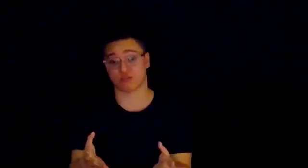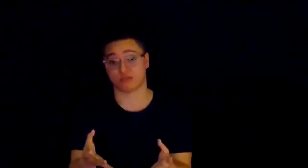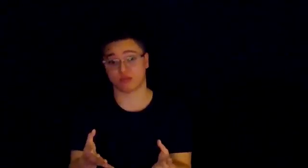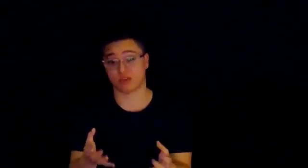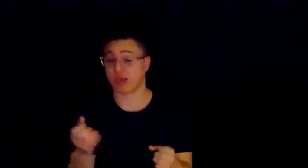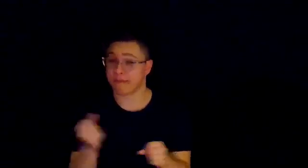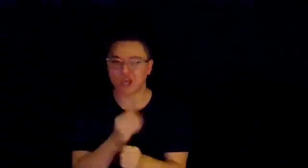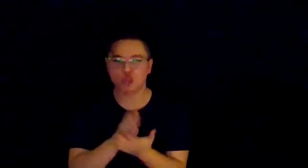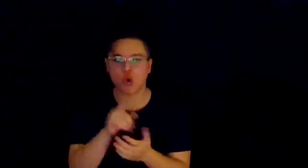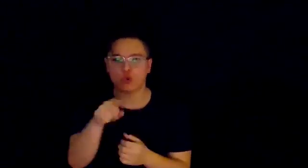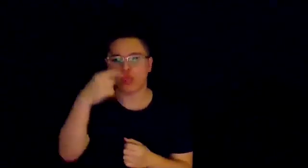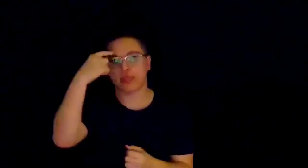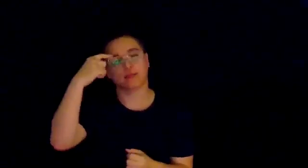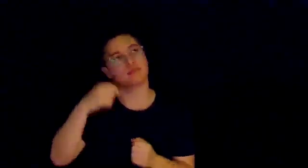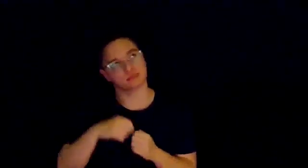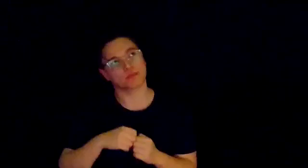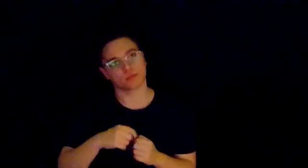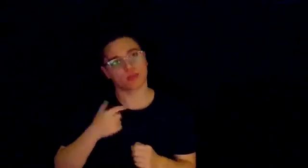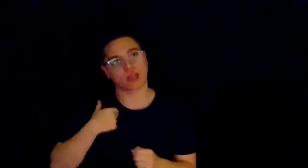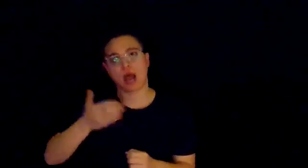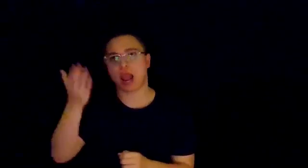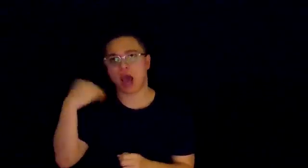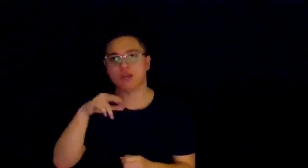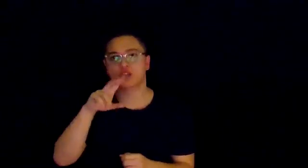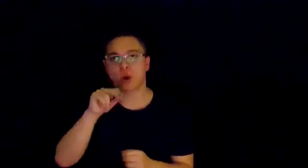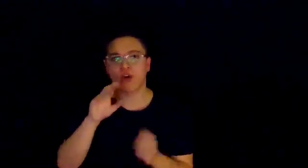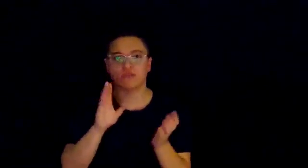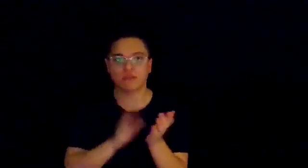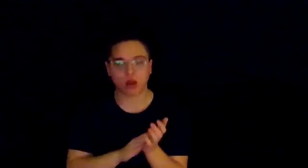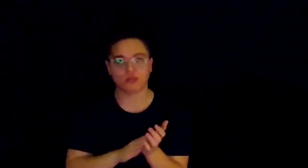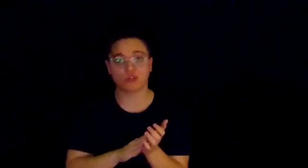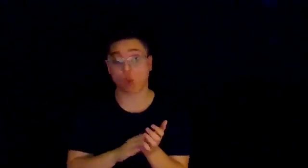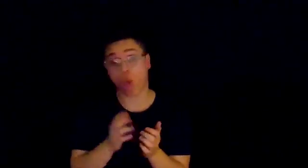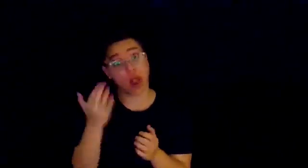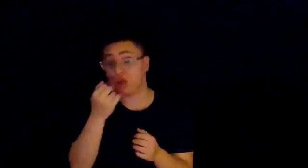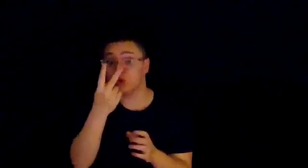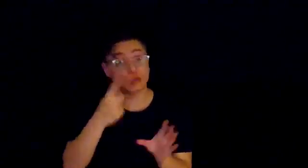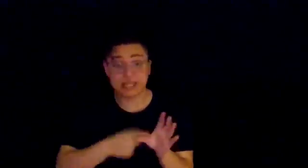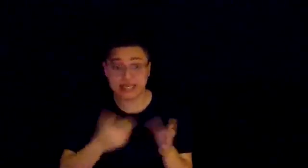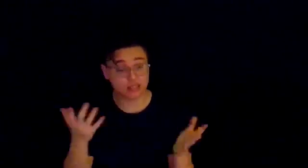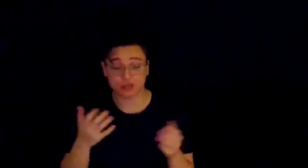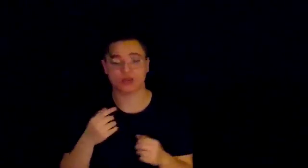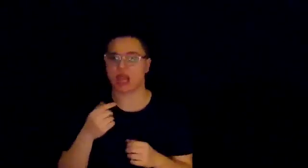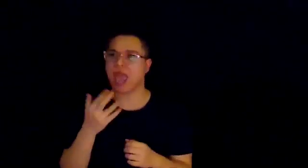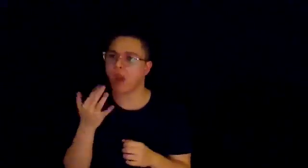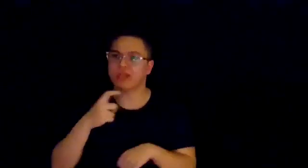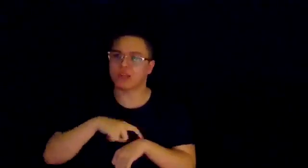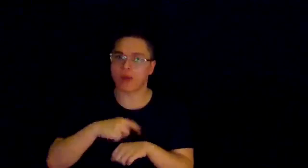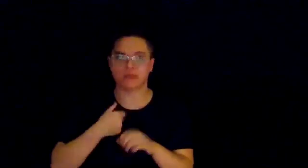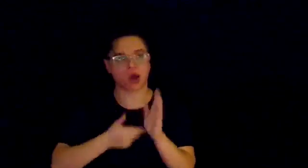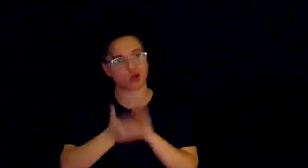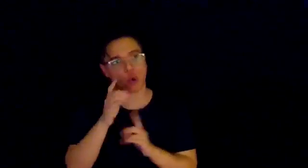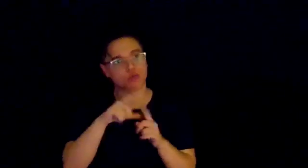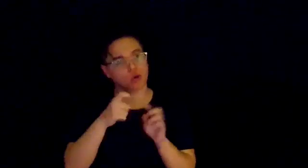said, preparation. Preparation is key. Make sure you think, the last 12 months or the last 2